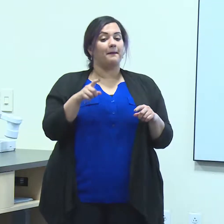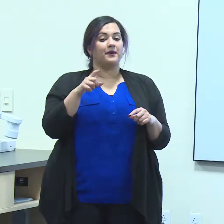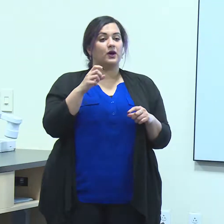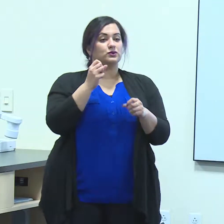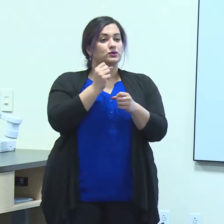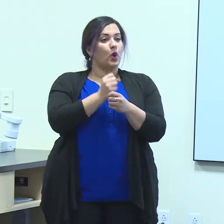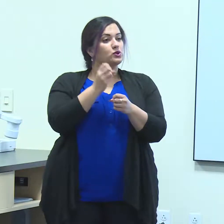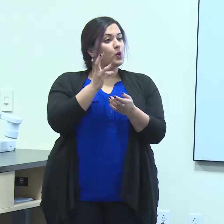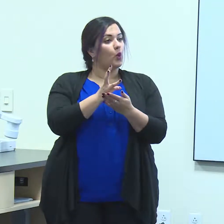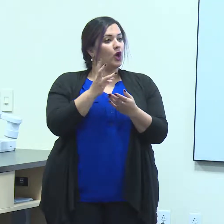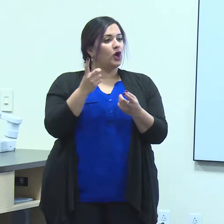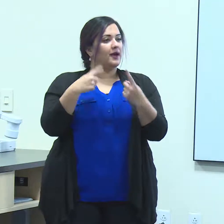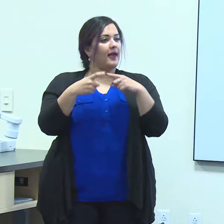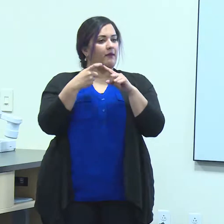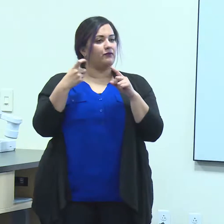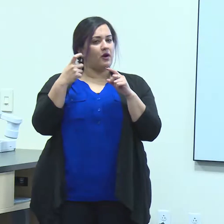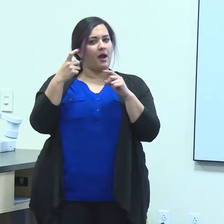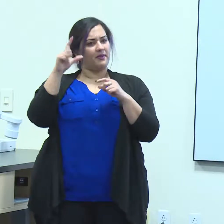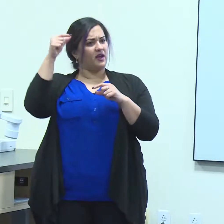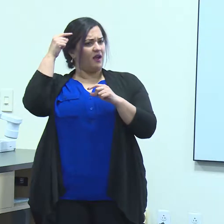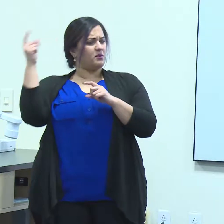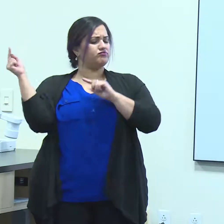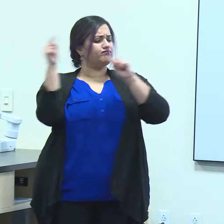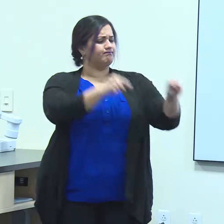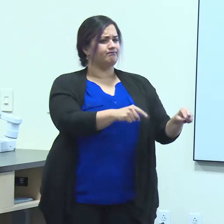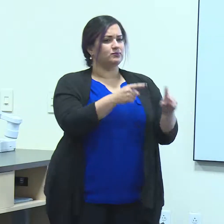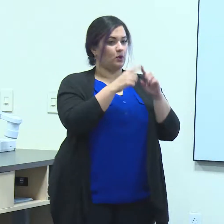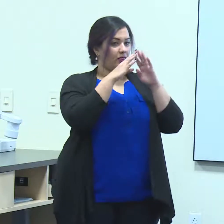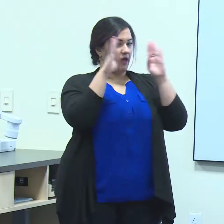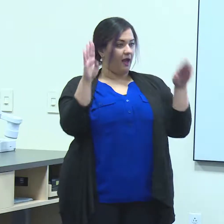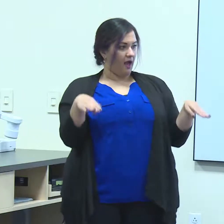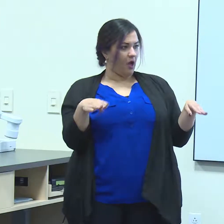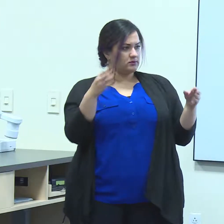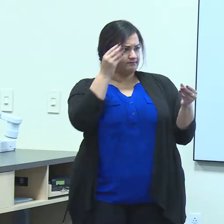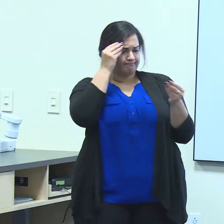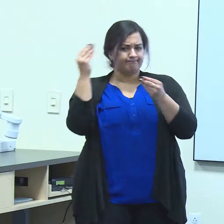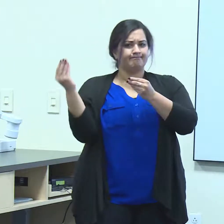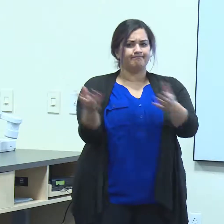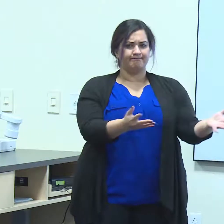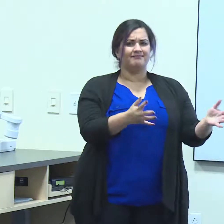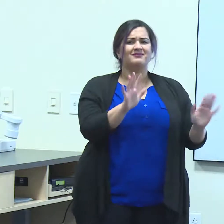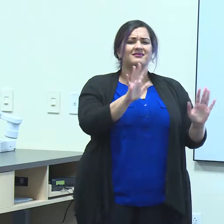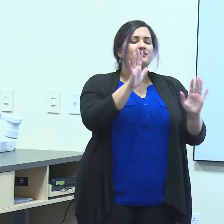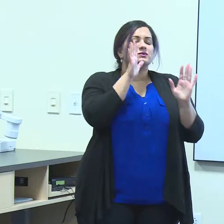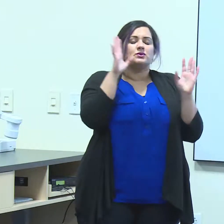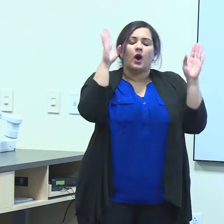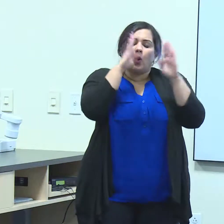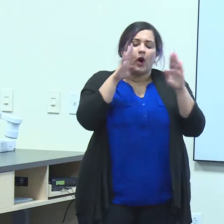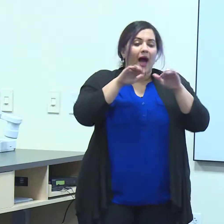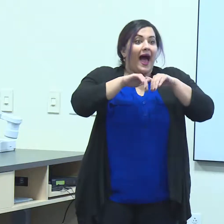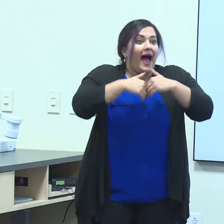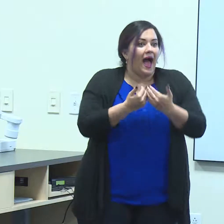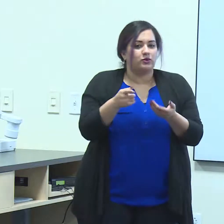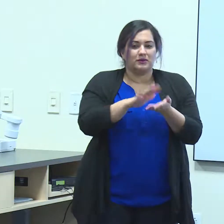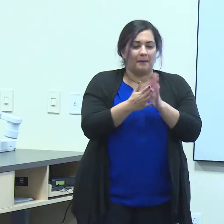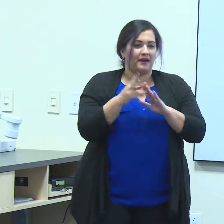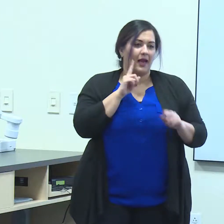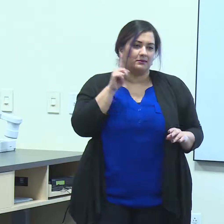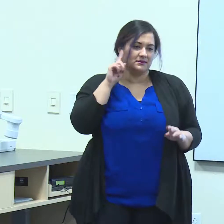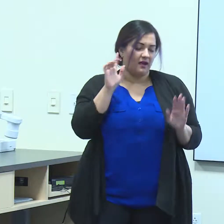do. But a social worker came to the house and let my parents know that they shouldn't worry about how I